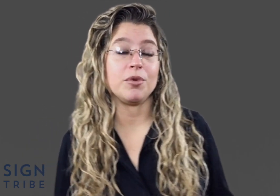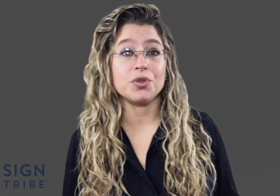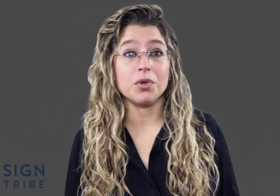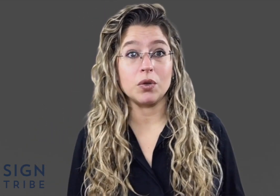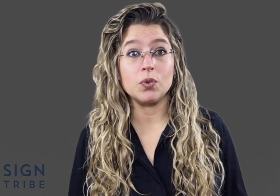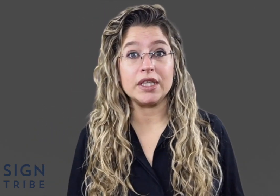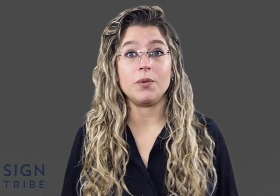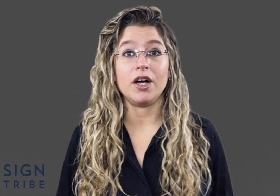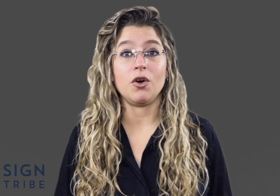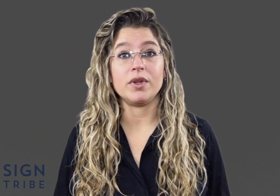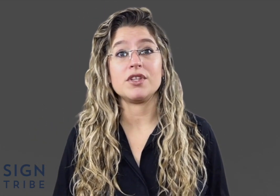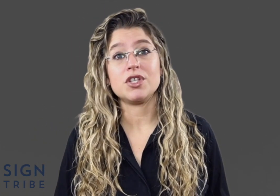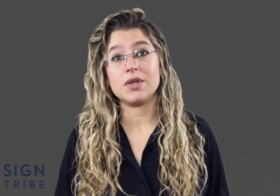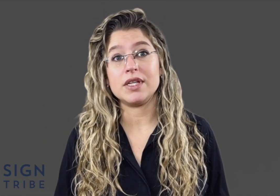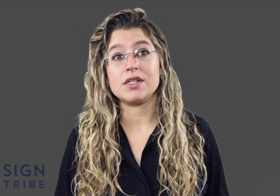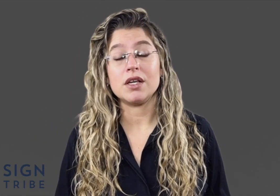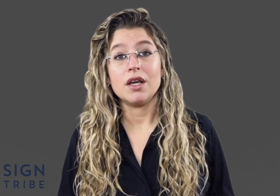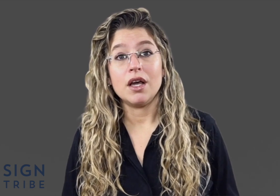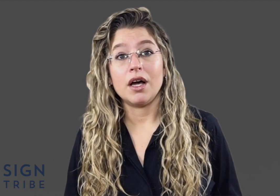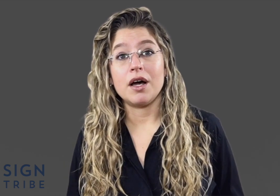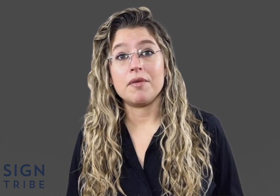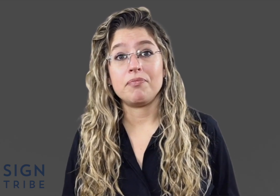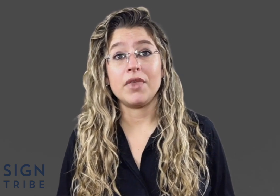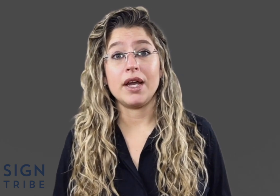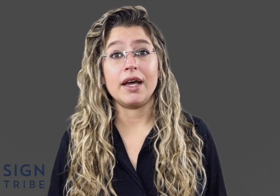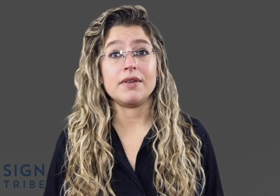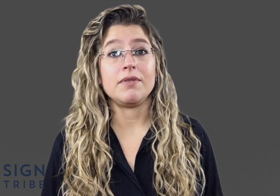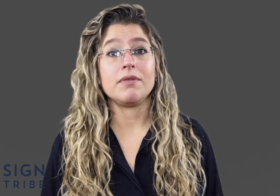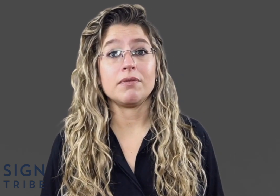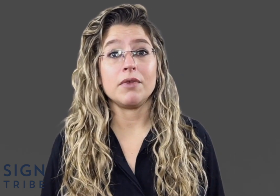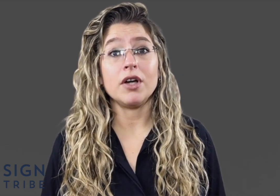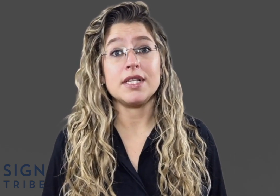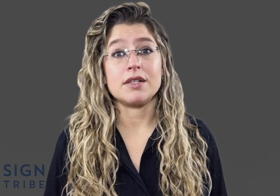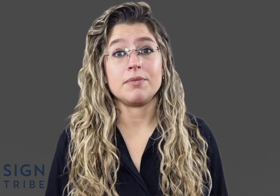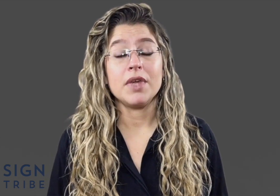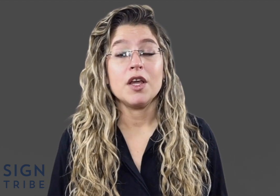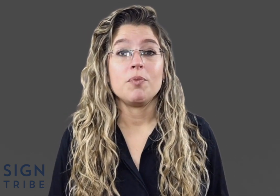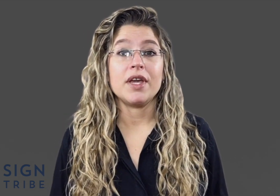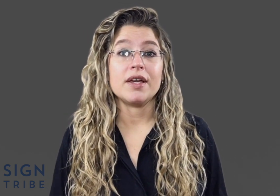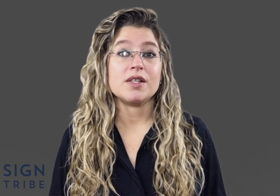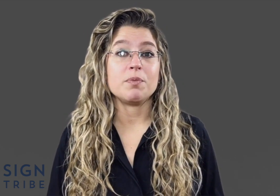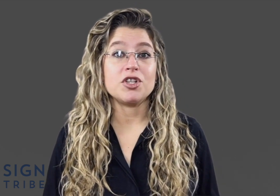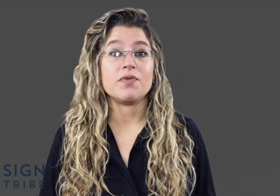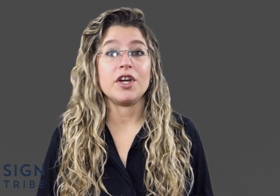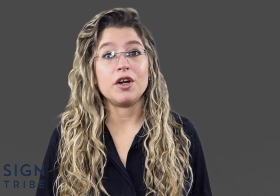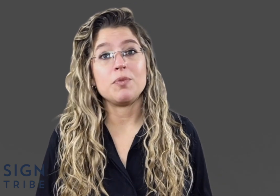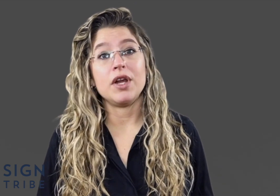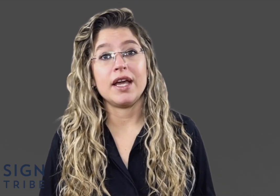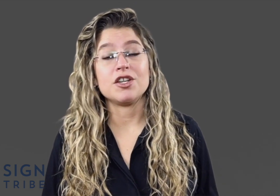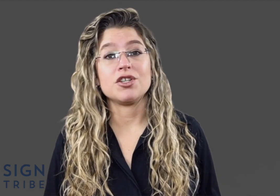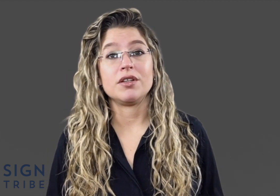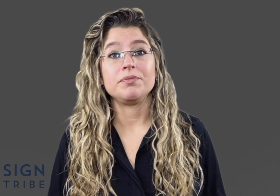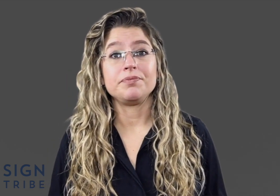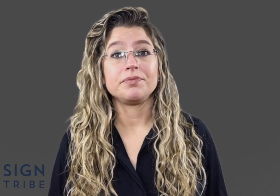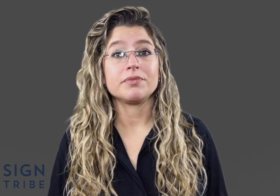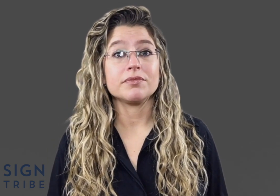work really well with the students that had autism, because much of their communication